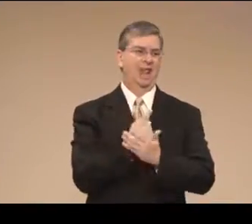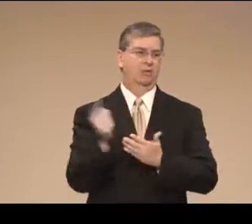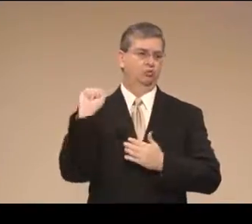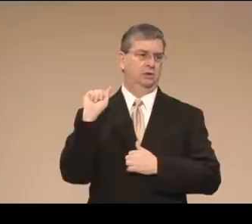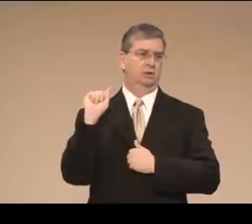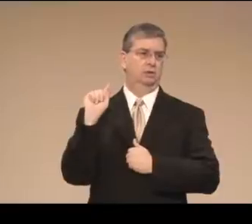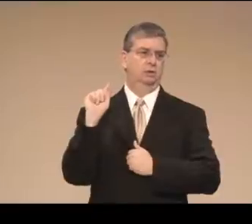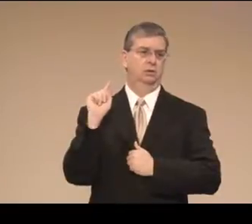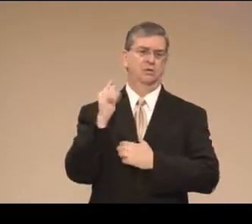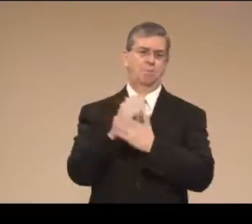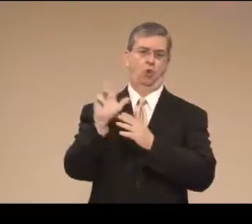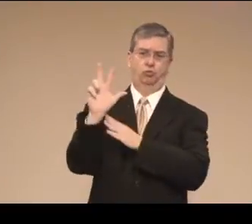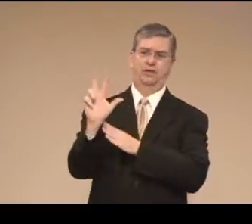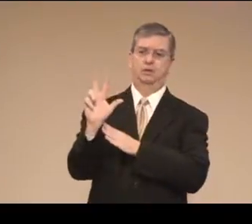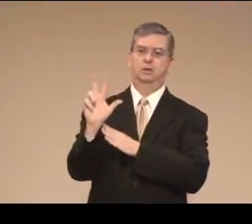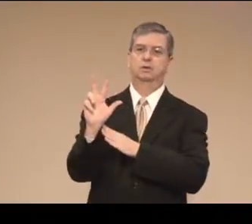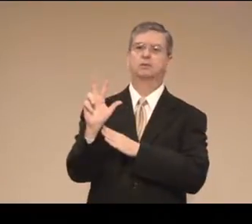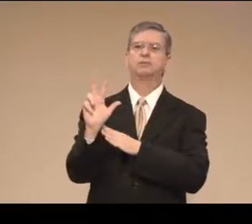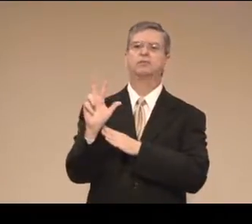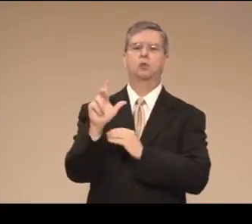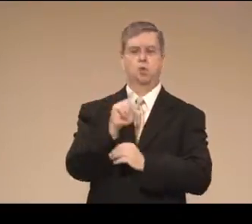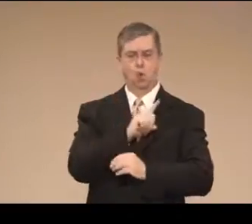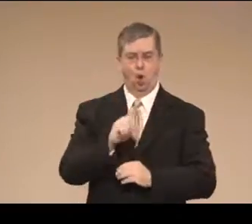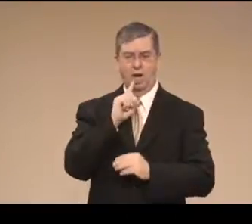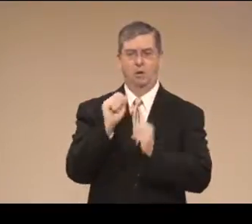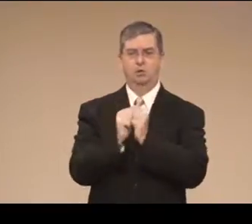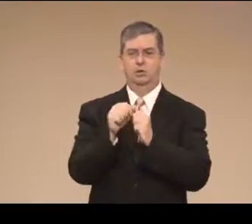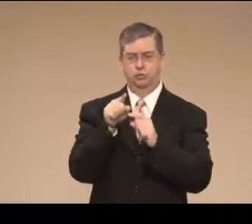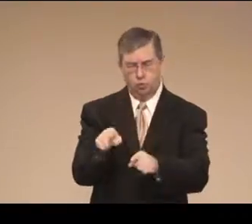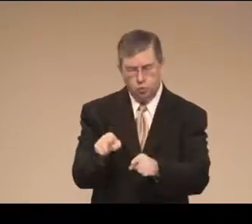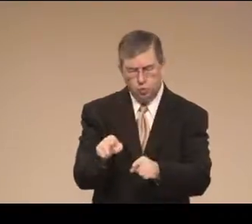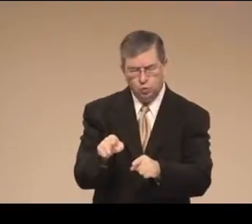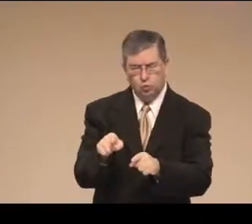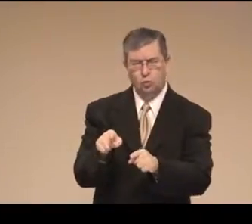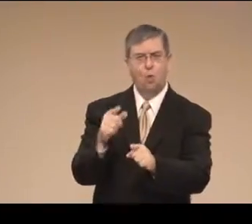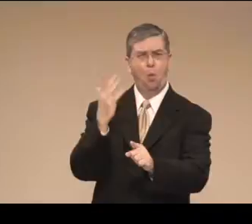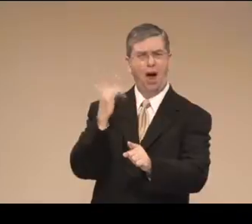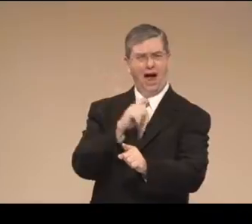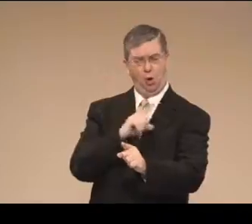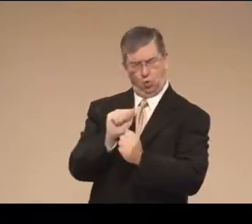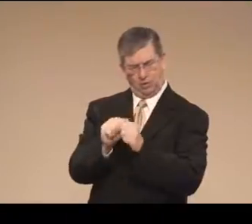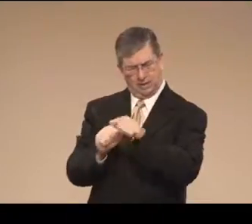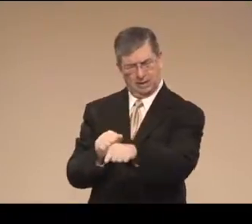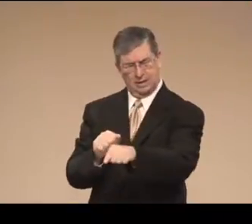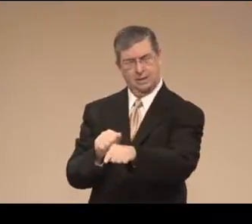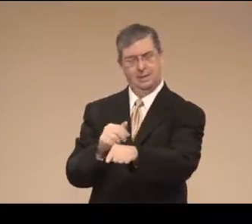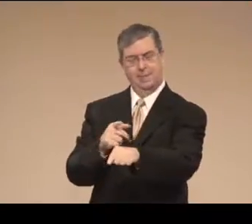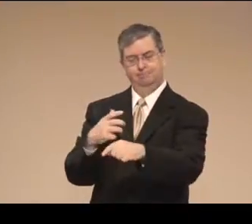The Lord is with you was last week's theme. Was part 3. The Lord is with you.